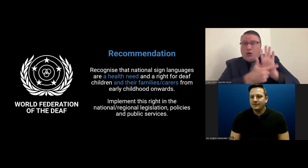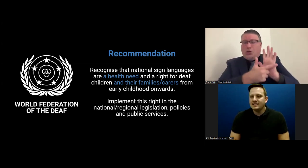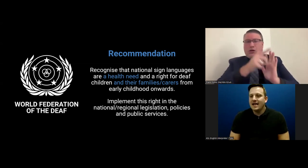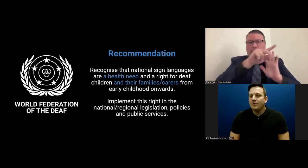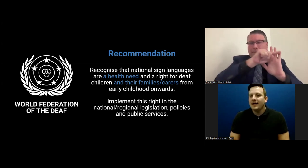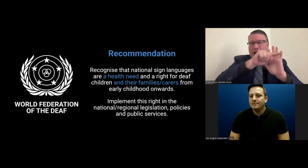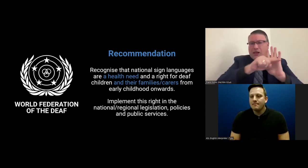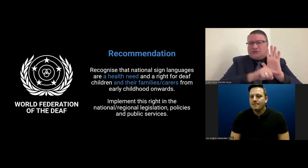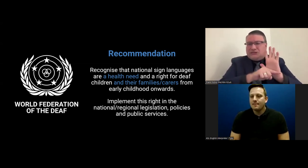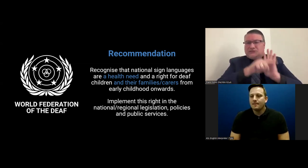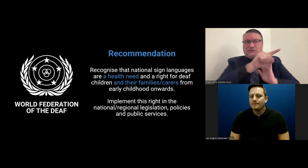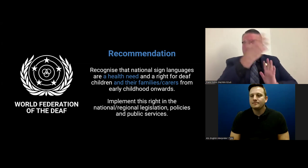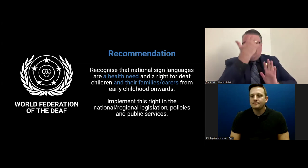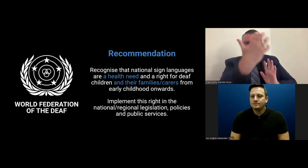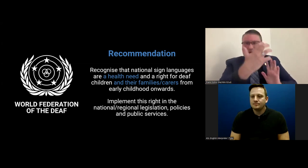services that way.